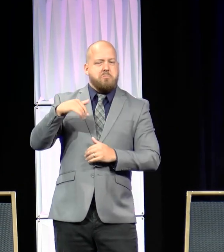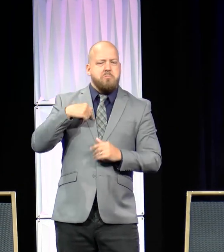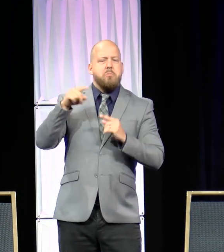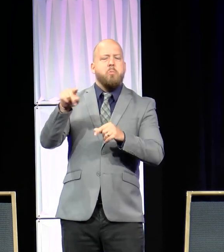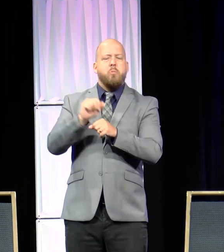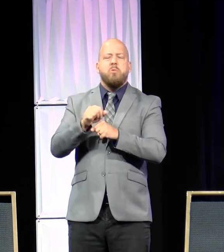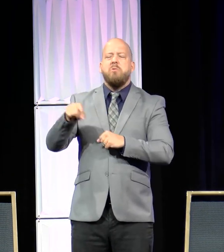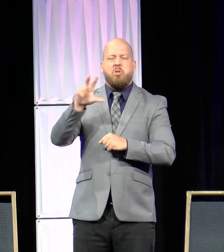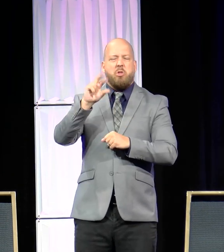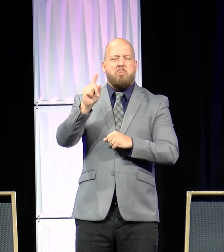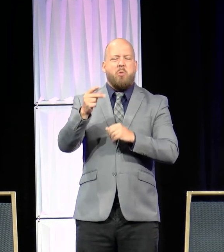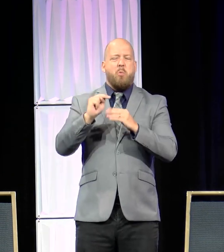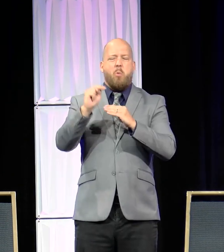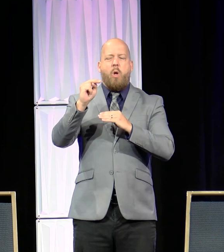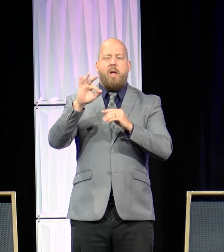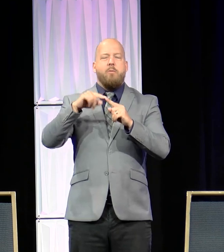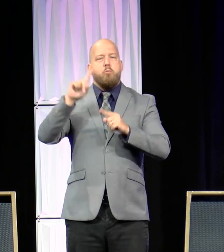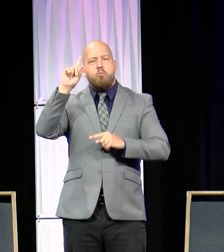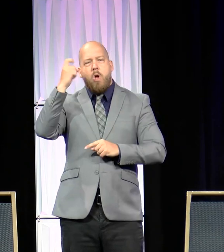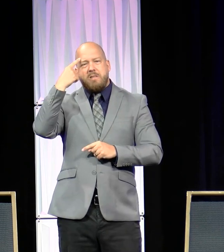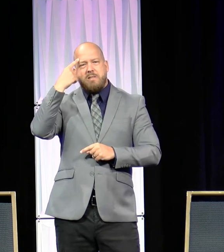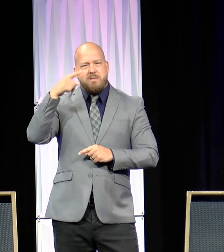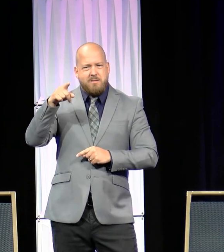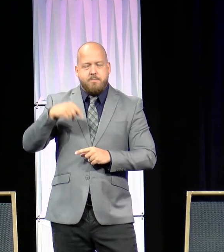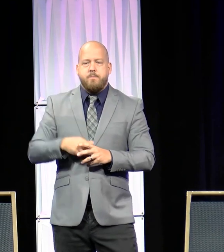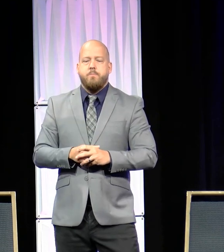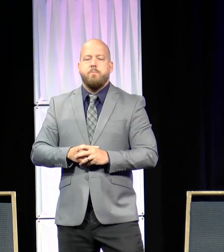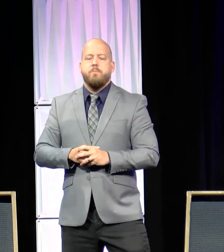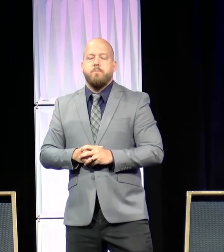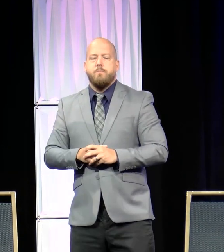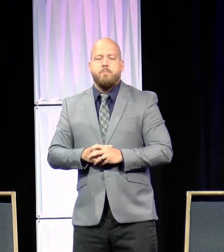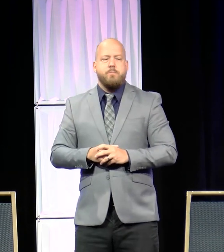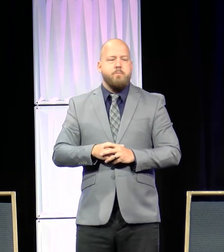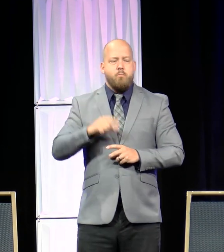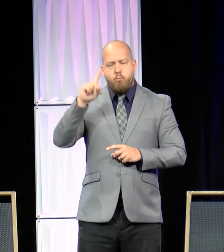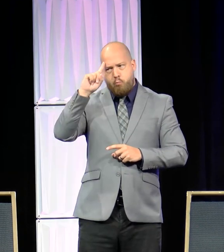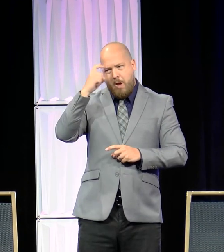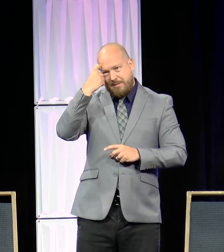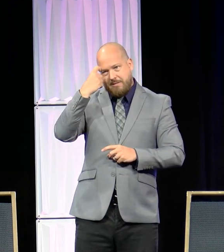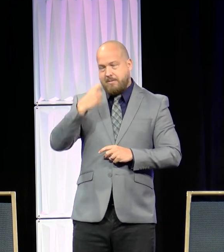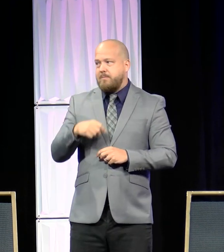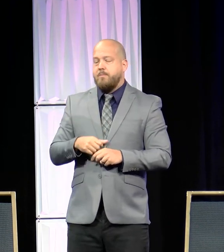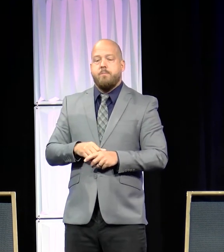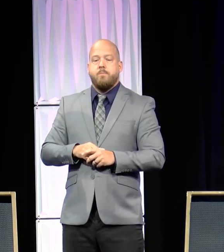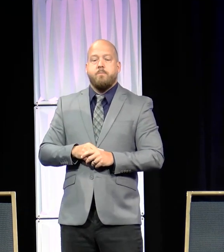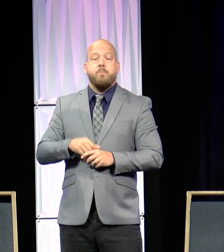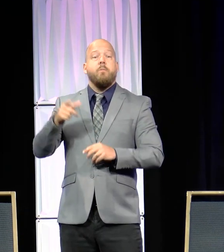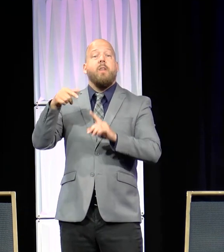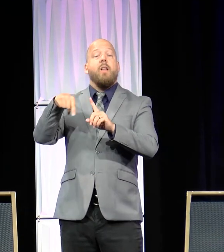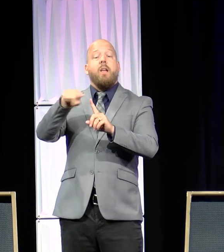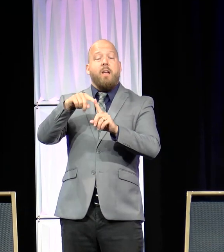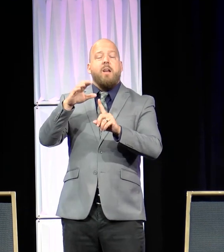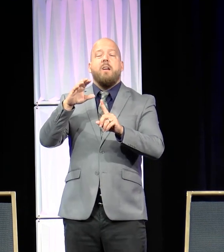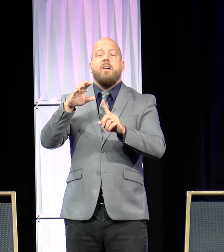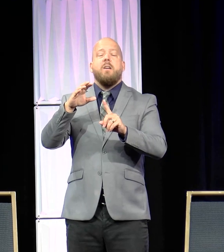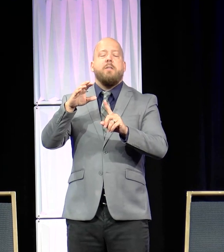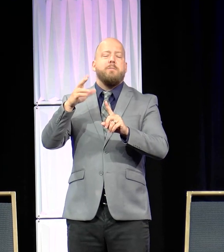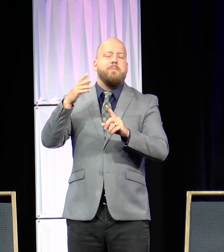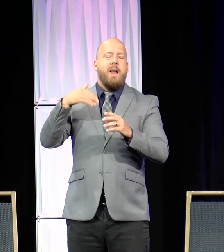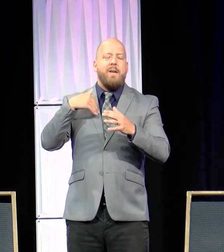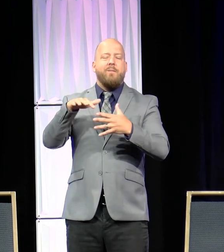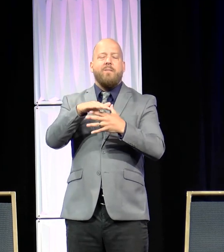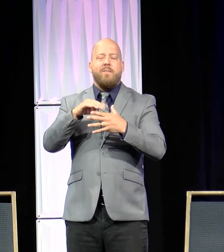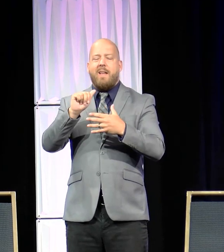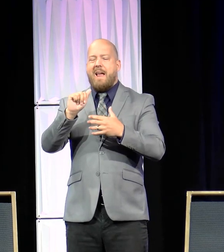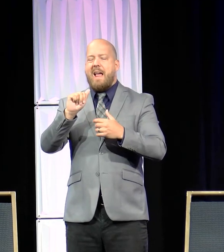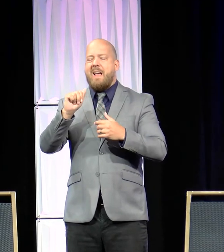New York City. I was doing quite a bit of, along with addiction services, back then we called it substance